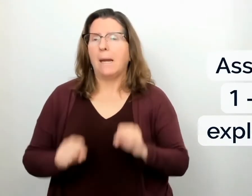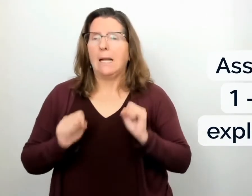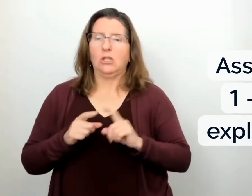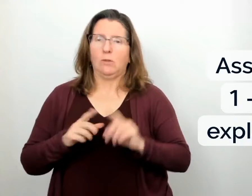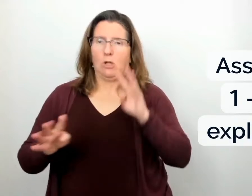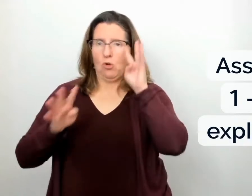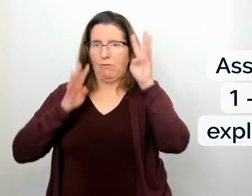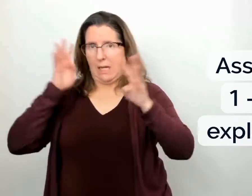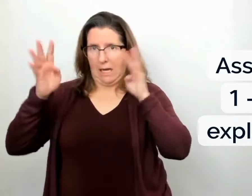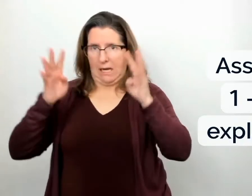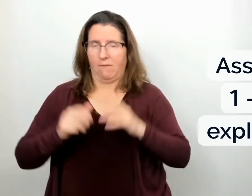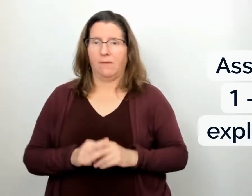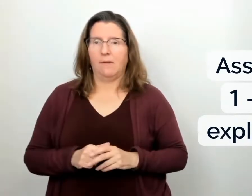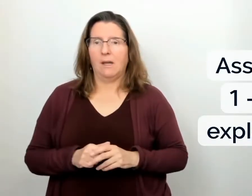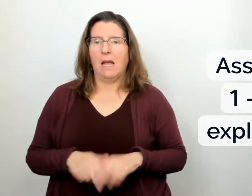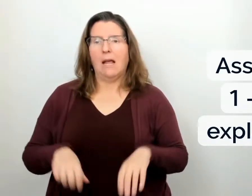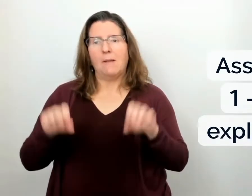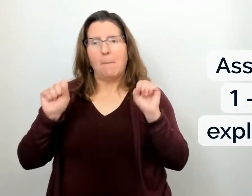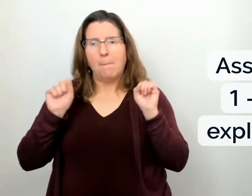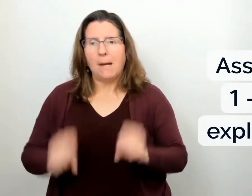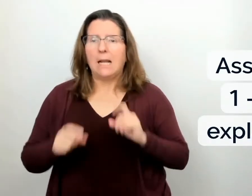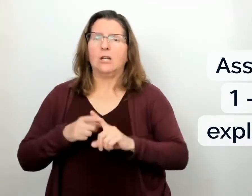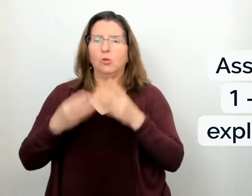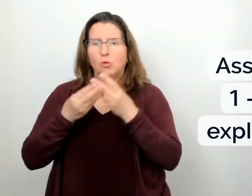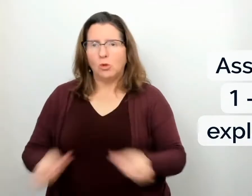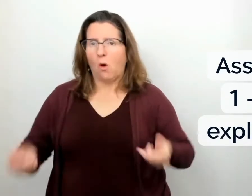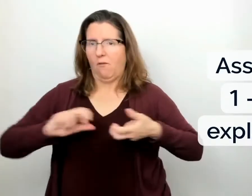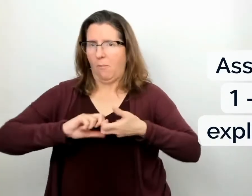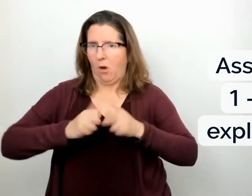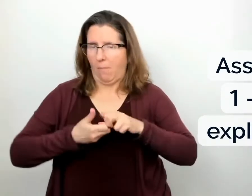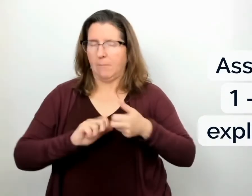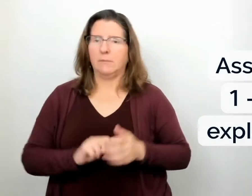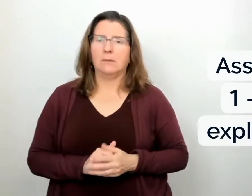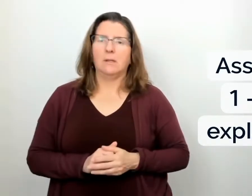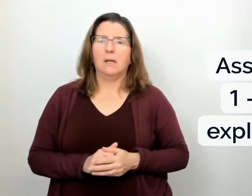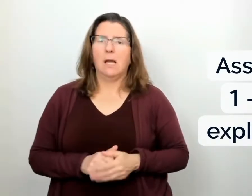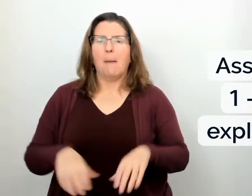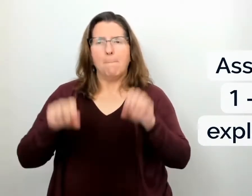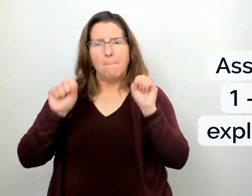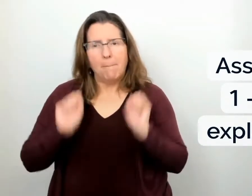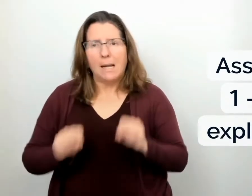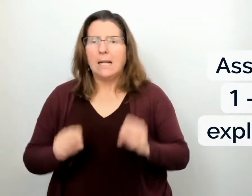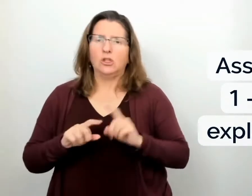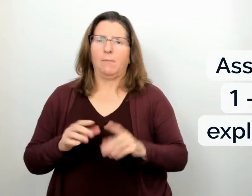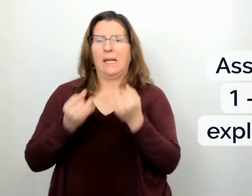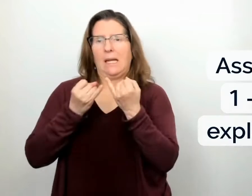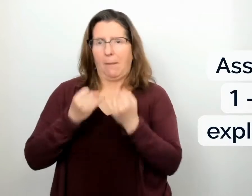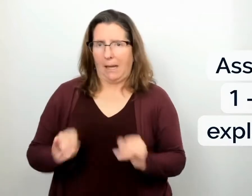is the ability to think creatively, to be able to problem solve. More important than any mark is